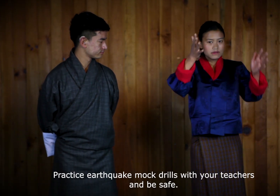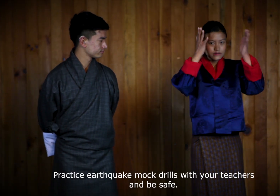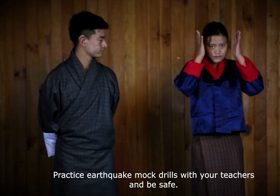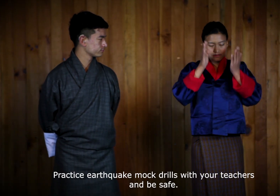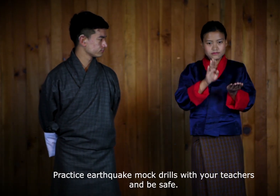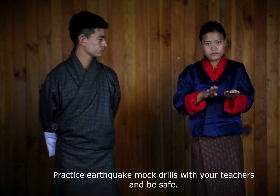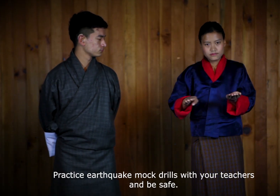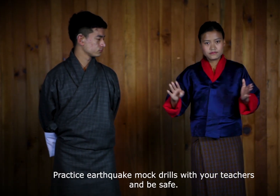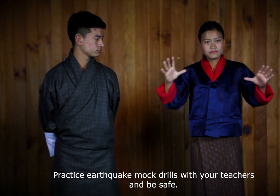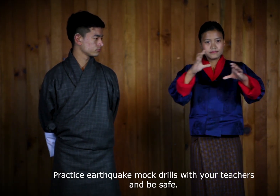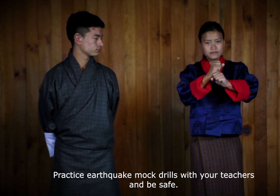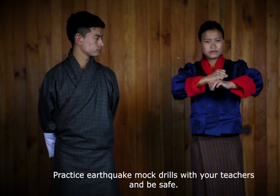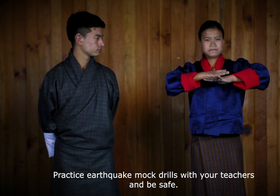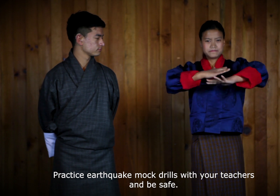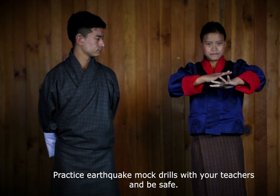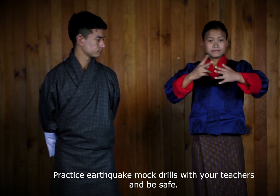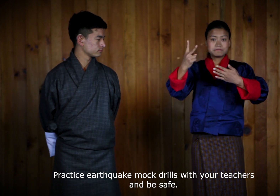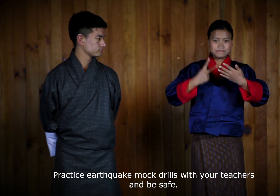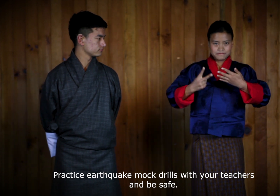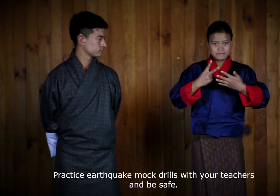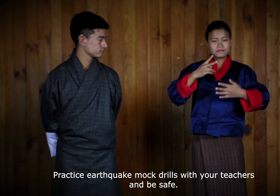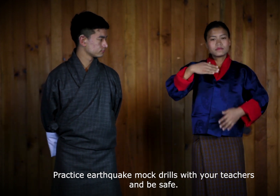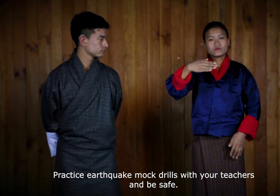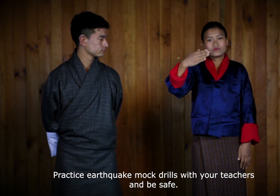Practice earthquake mock drills with your teachers and be safe.